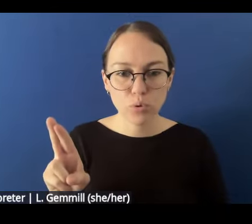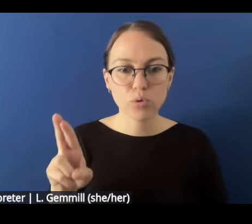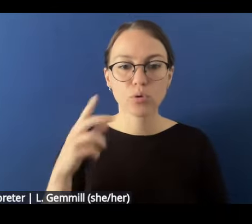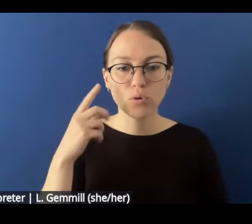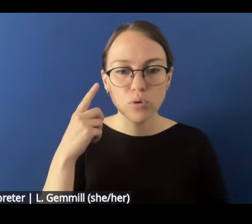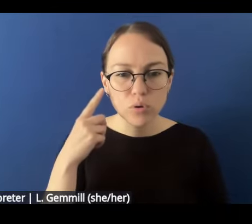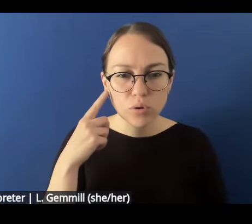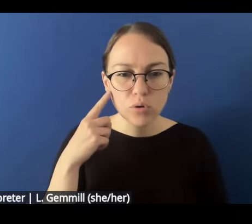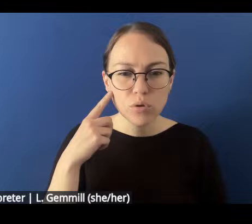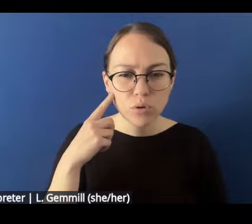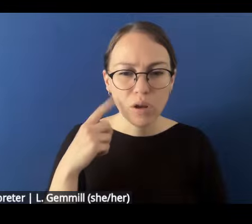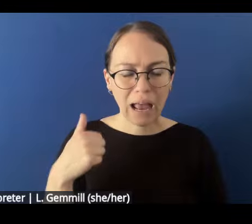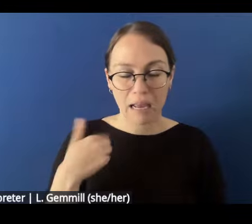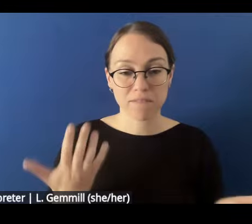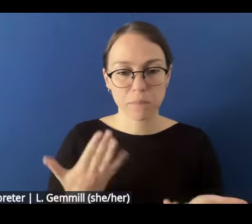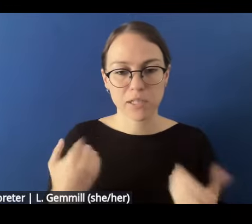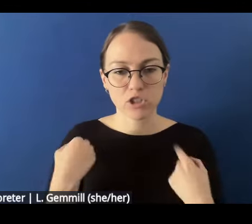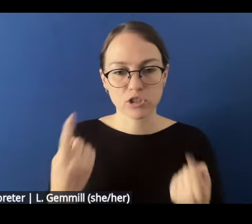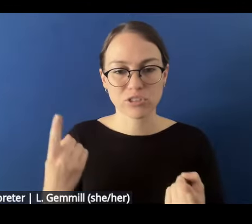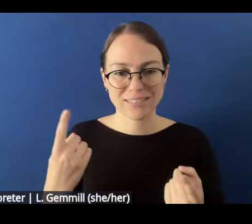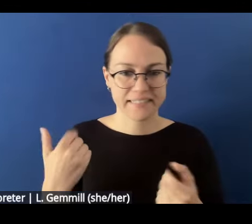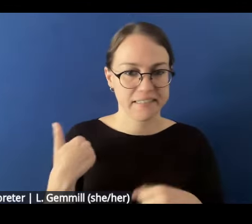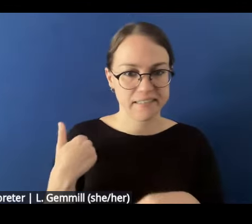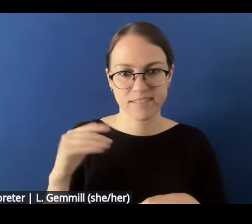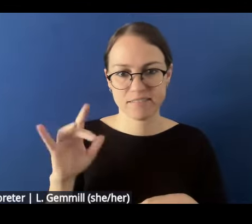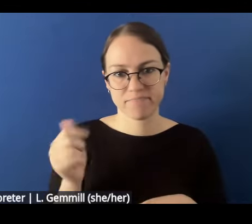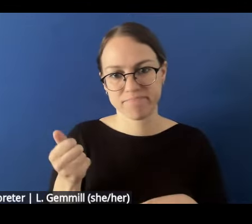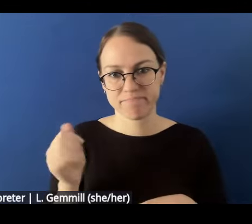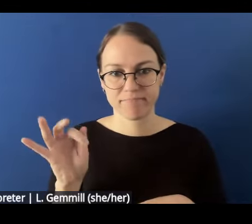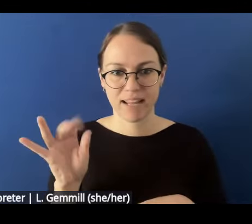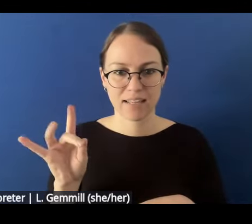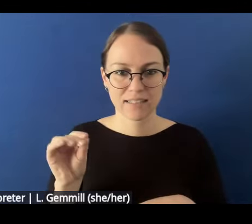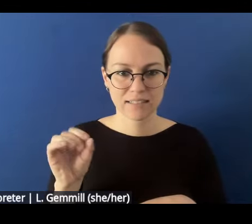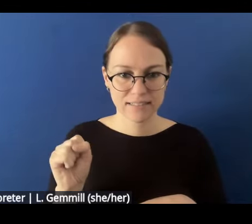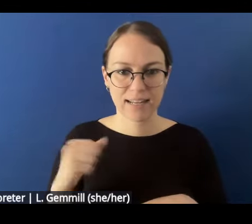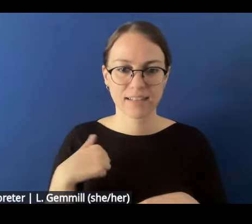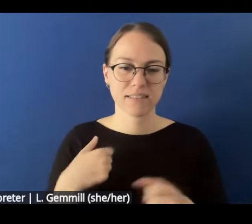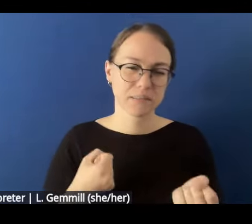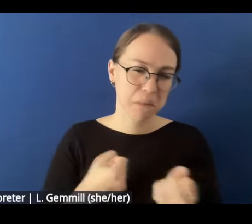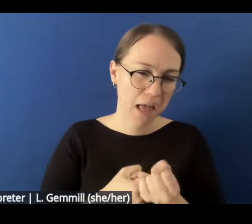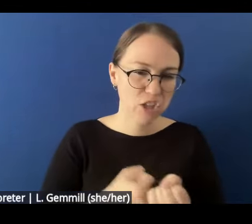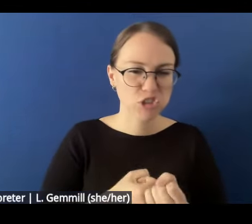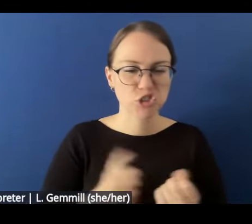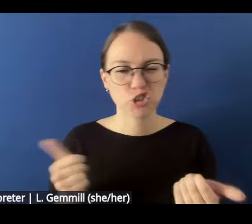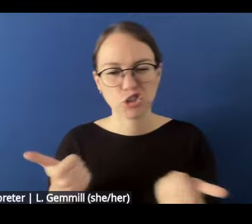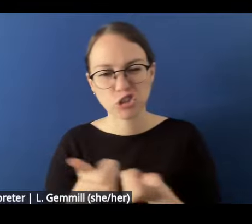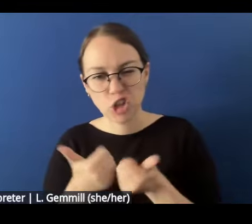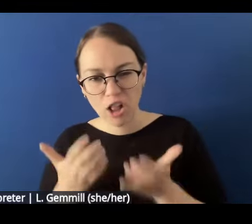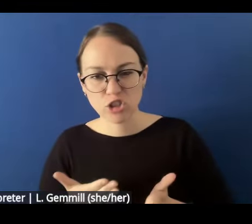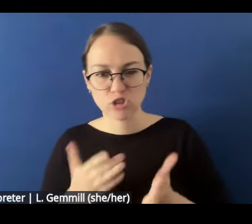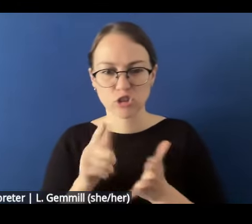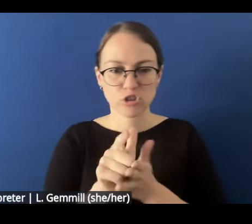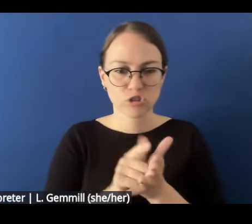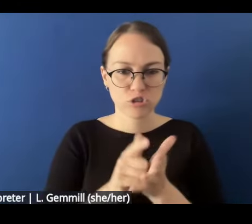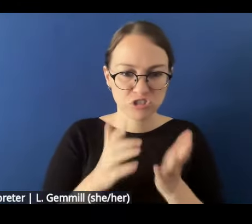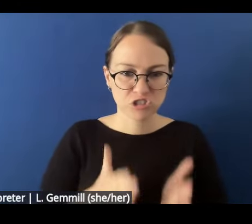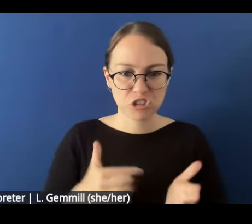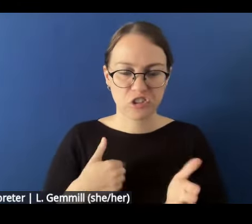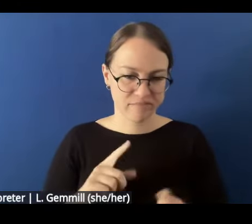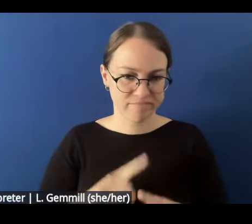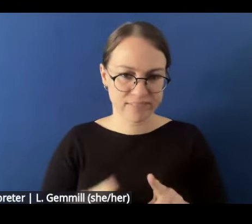80s as a sponsor, challenger, attorney, and many other capacities for candidates and ballot questions. And I appreciate the board's